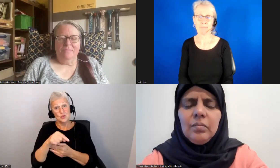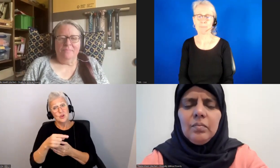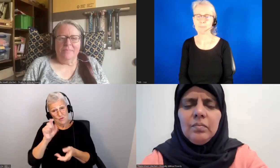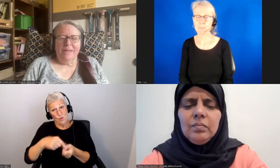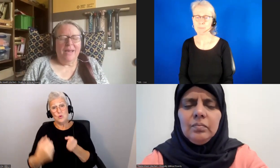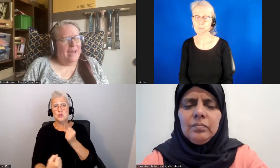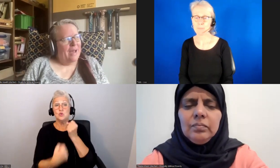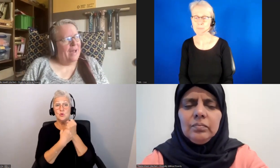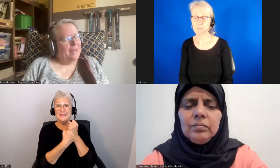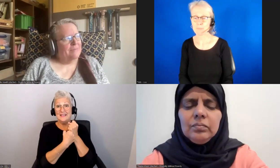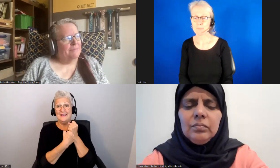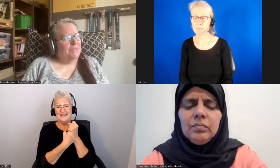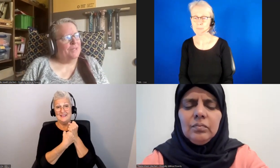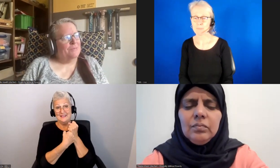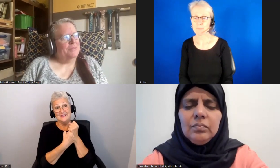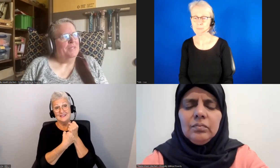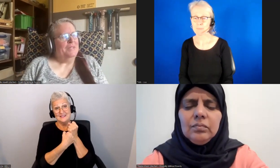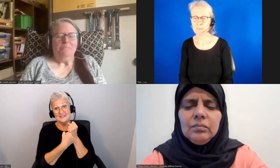yeah, yeah.